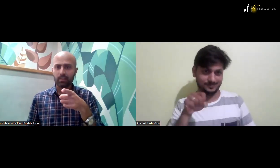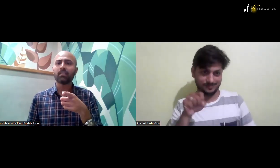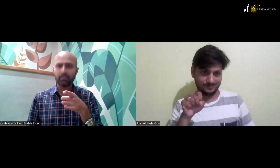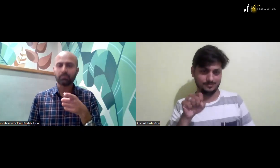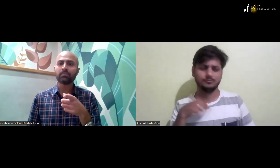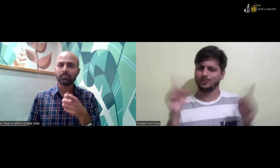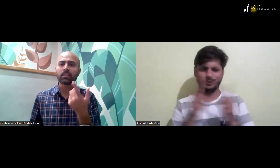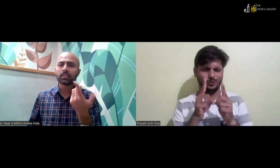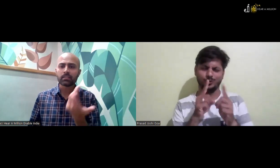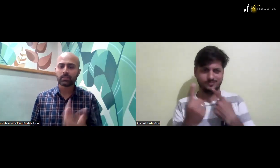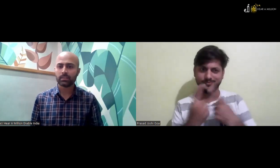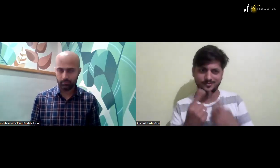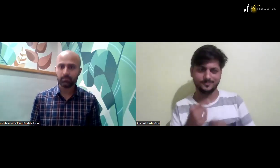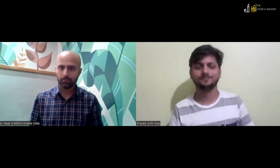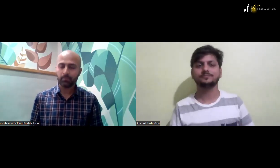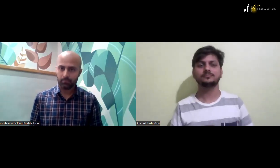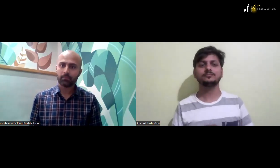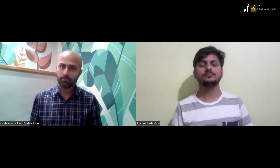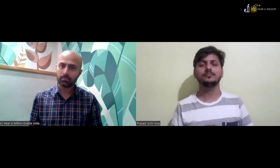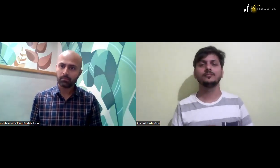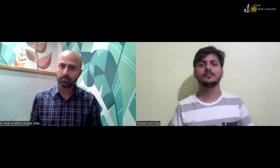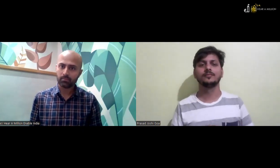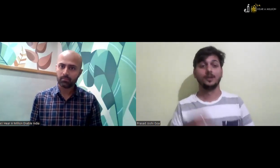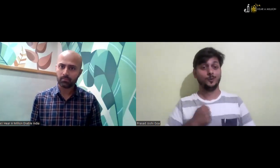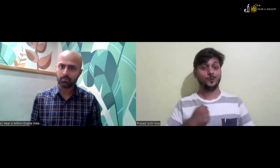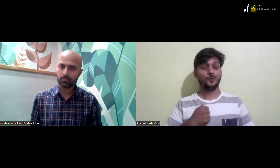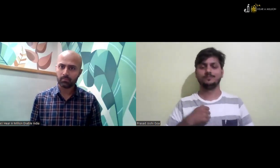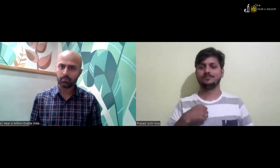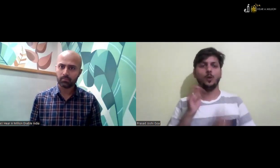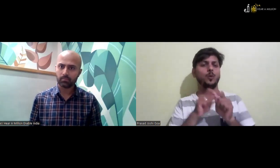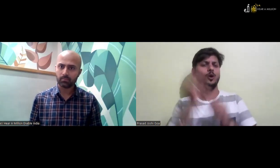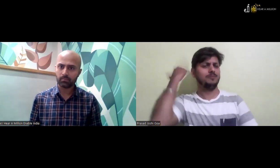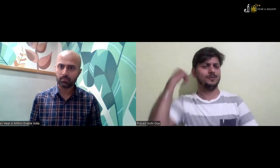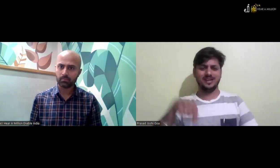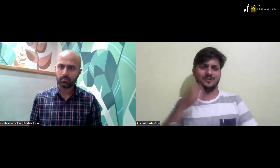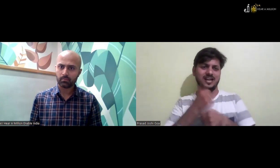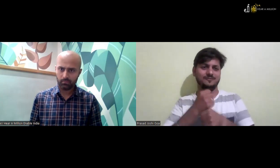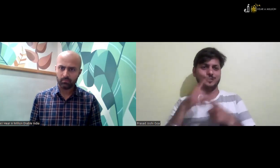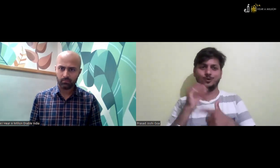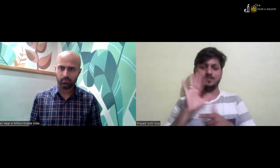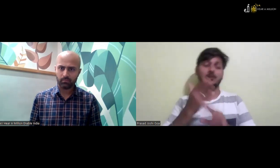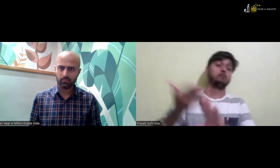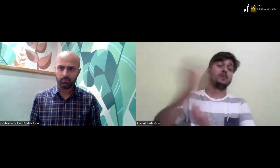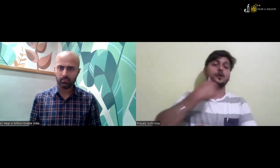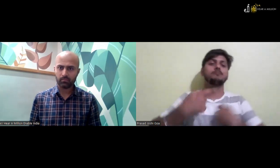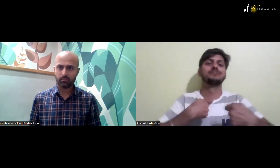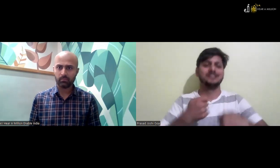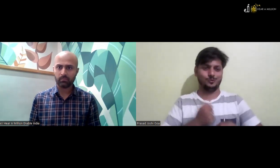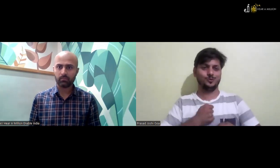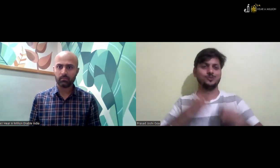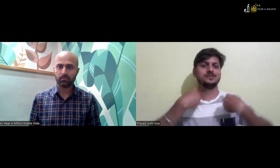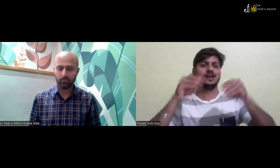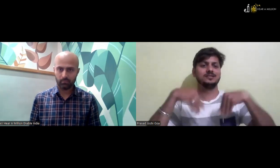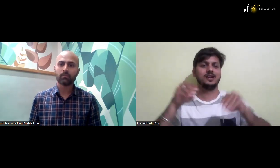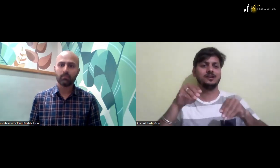So I have been, I mean, there was a case which filed against me as well. So earlier, right now,